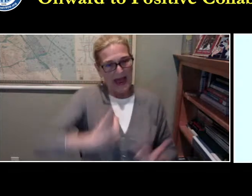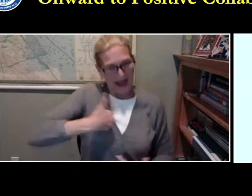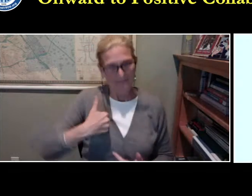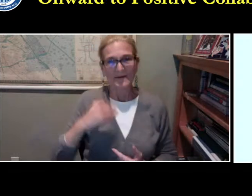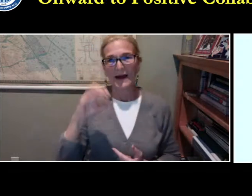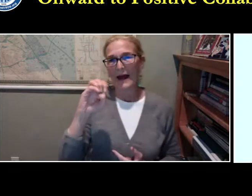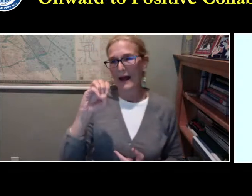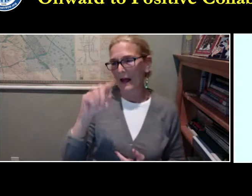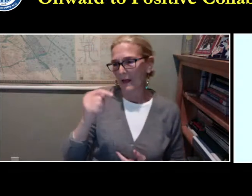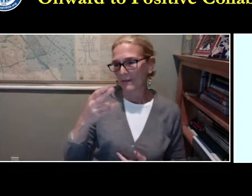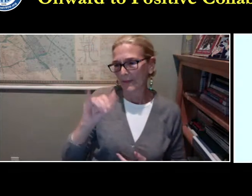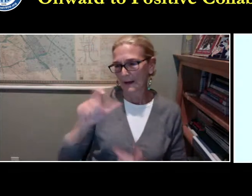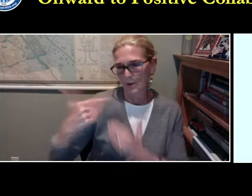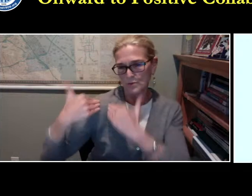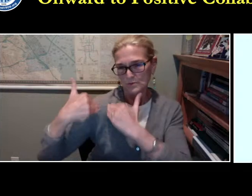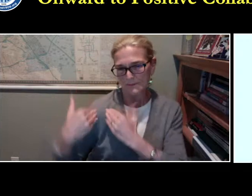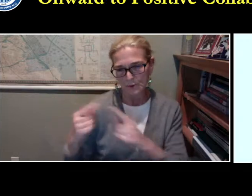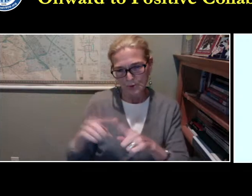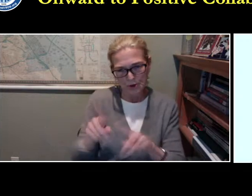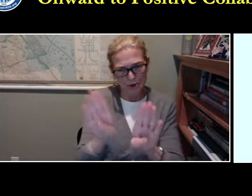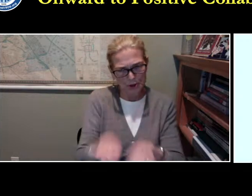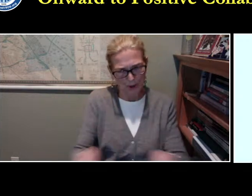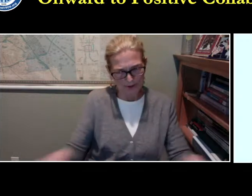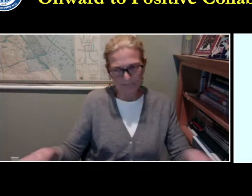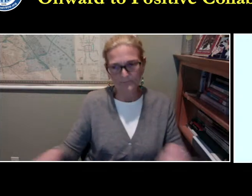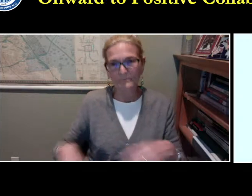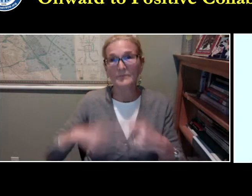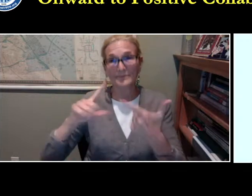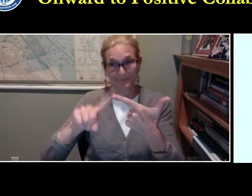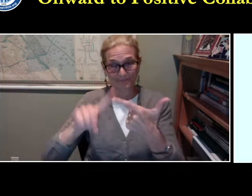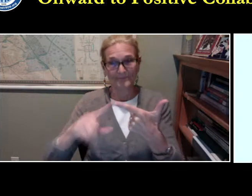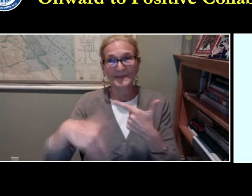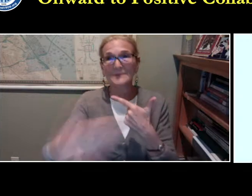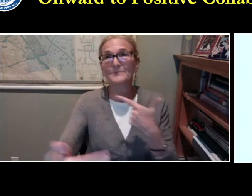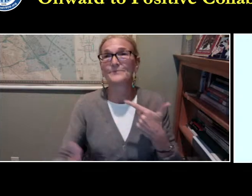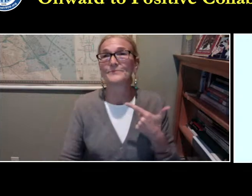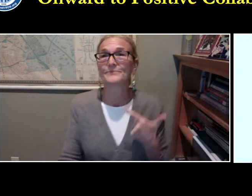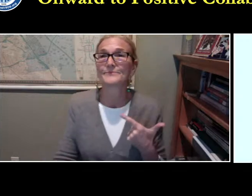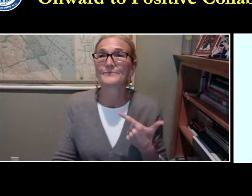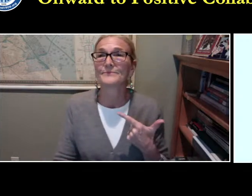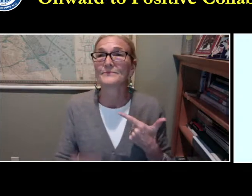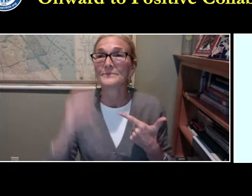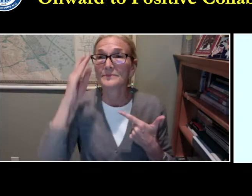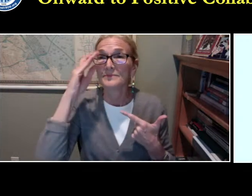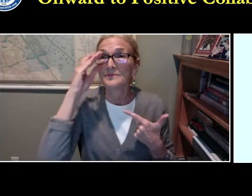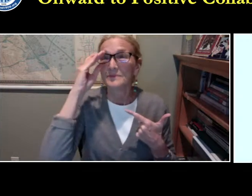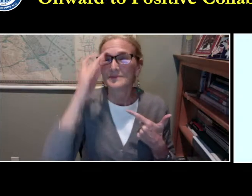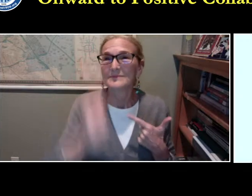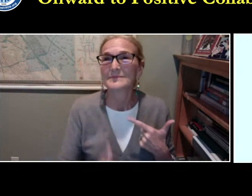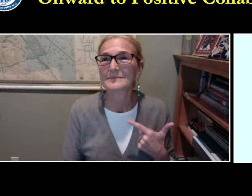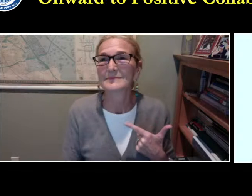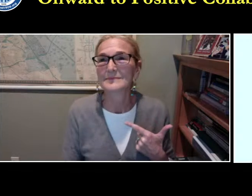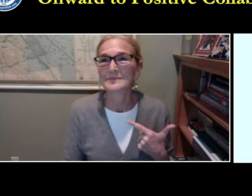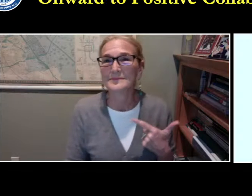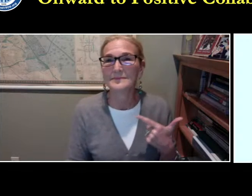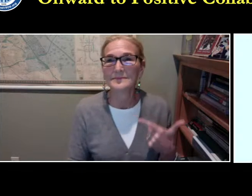NAEYC believes that those 8 groups that I highlighted on the previous slide have an ethical responsibility to